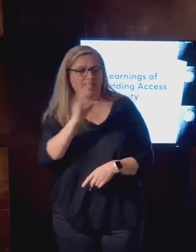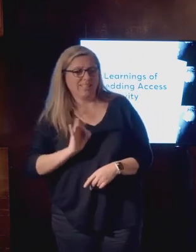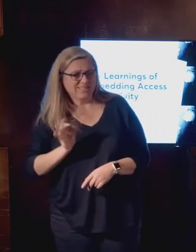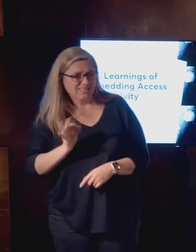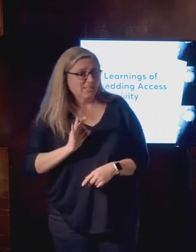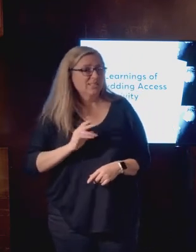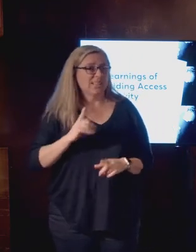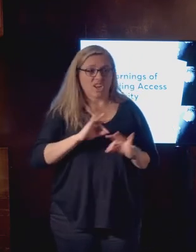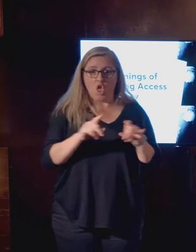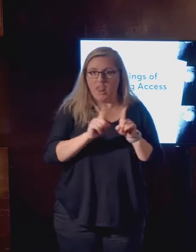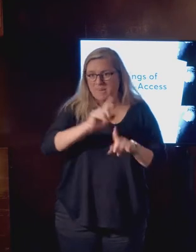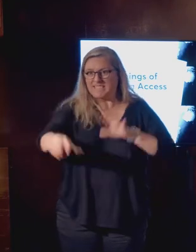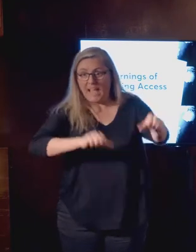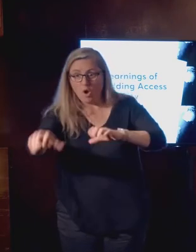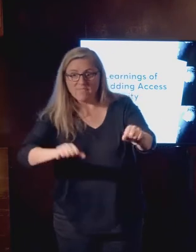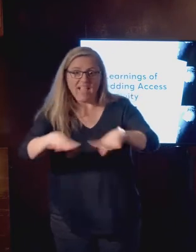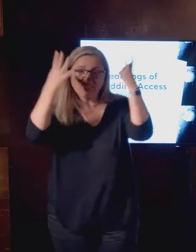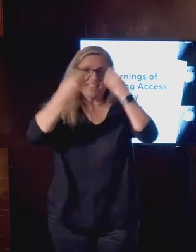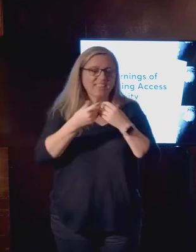don't want to take over completely.